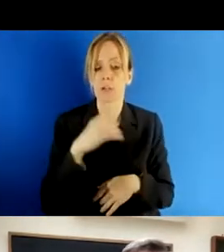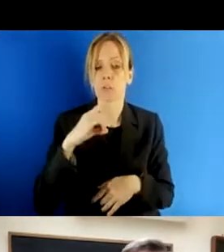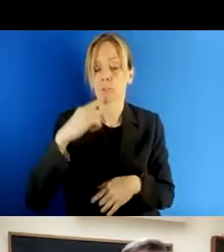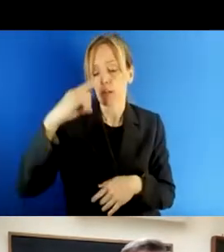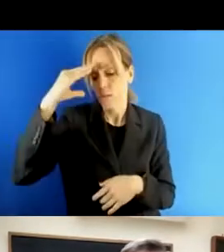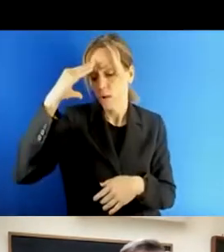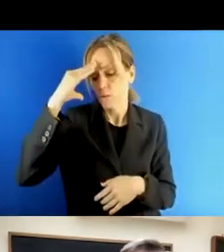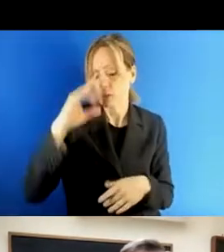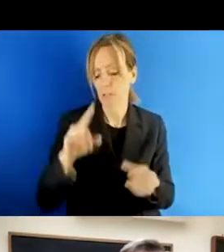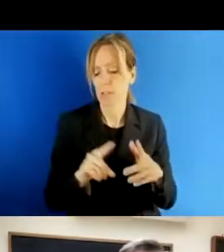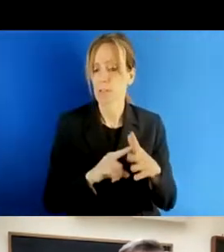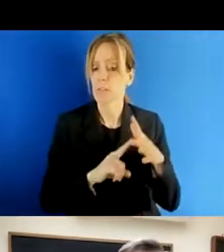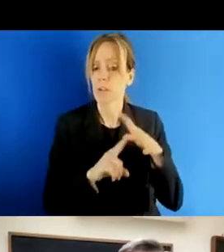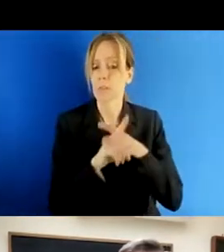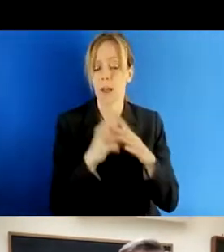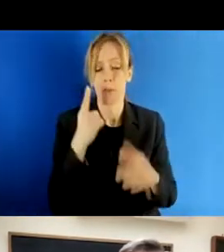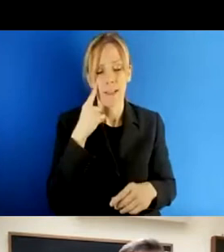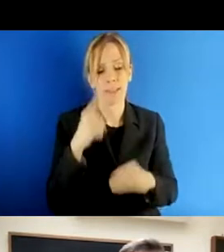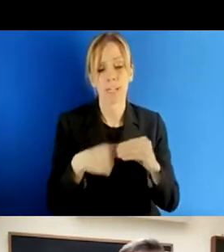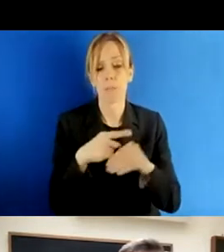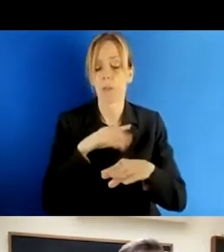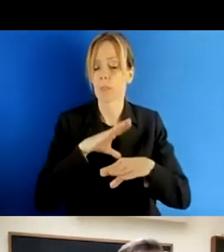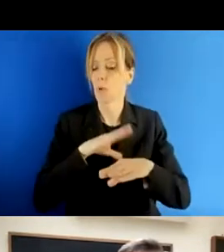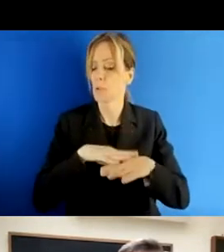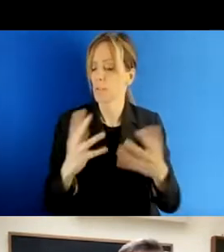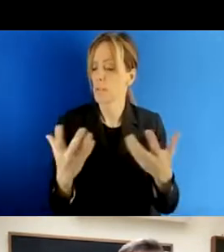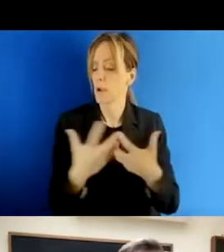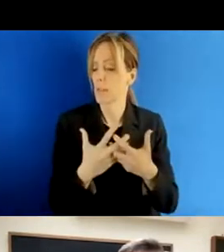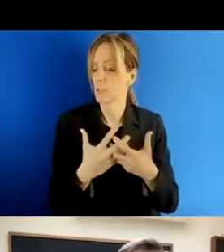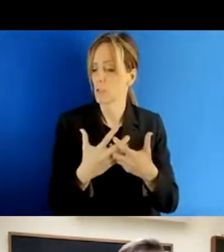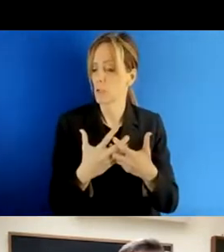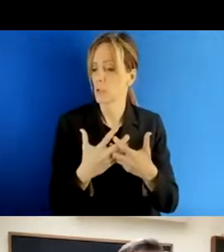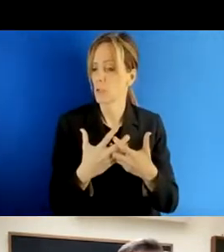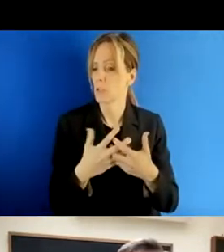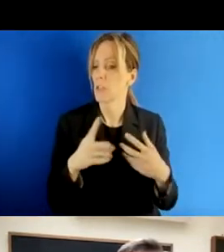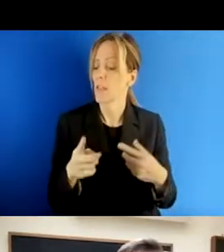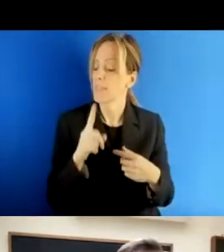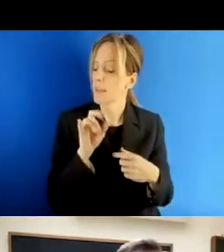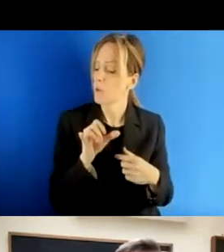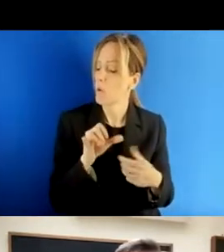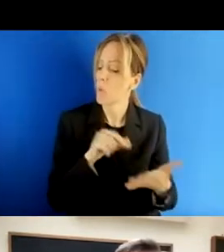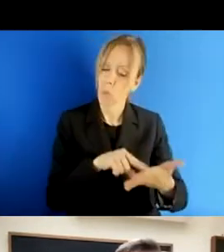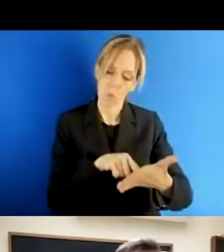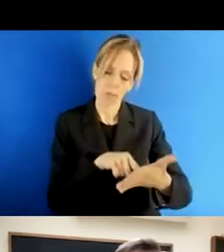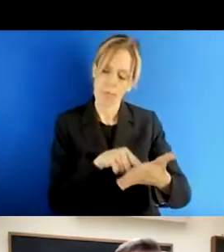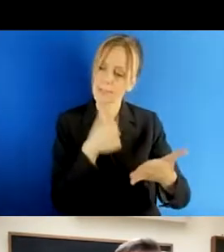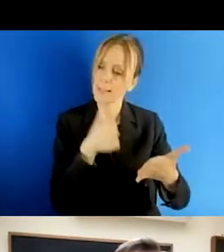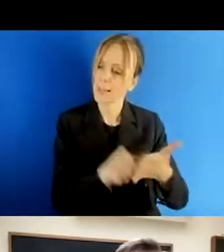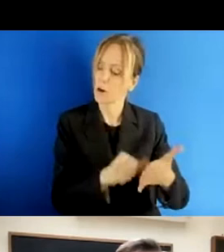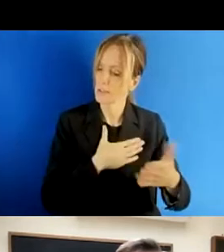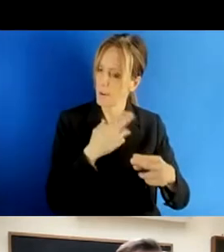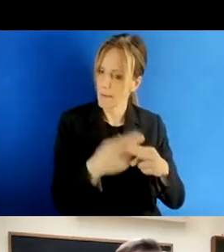think about the notice of accommodation. They realize, wait a minute, if I look at this letter, this notice has my name, it has my